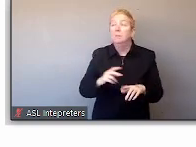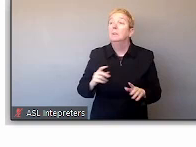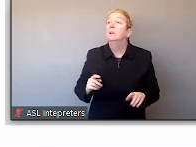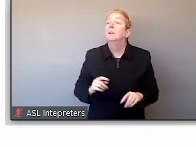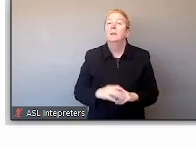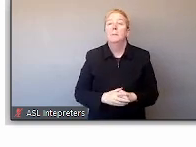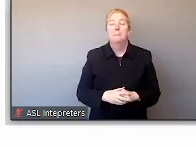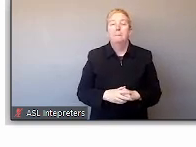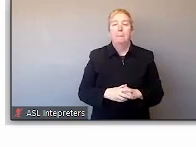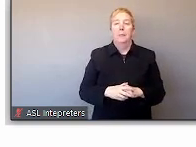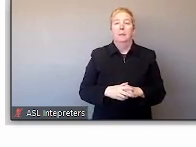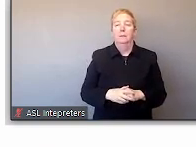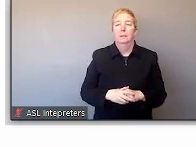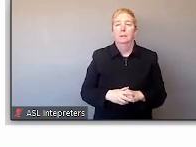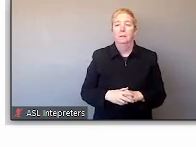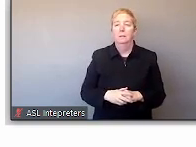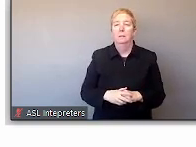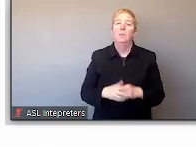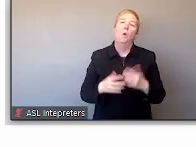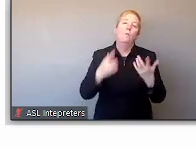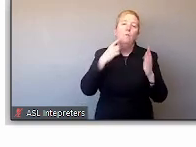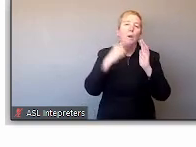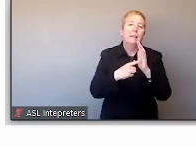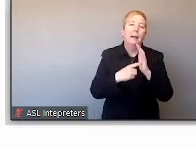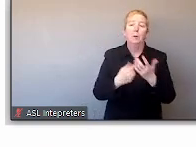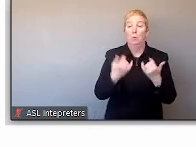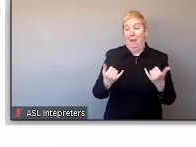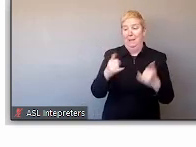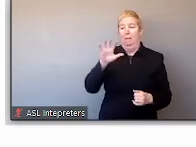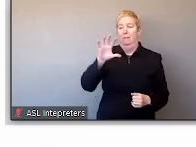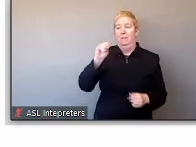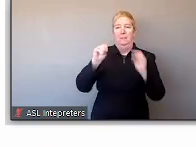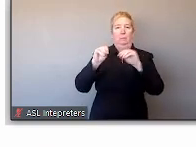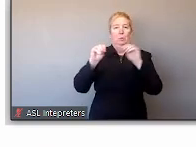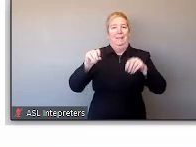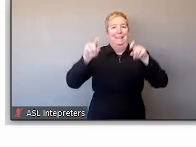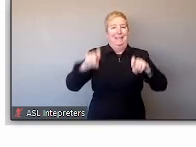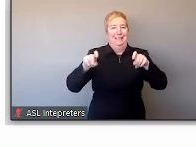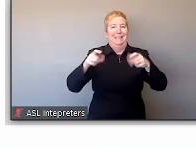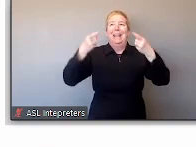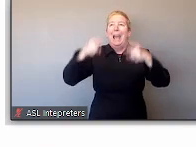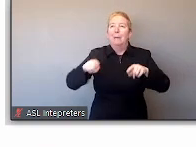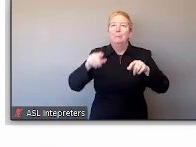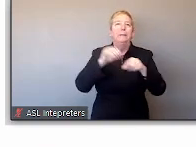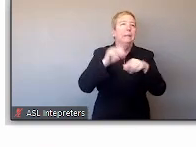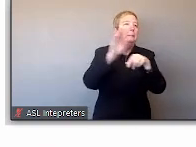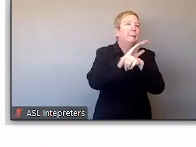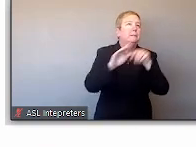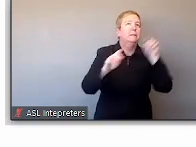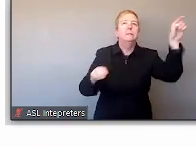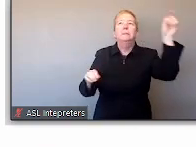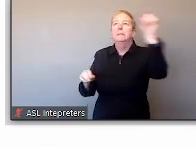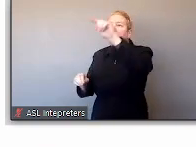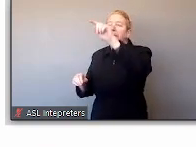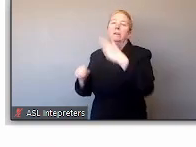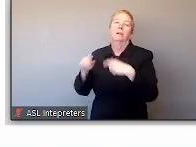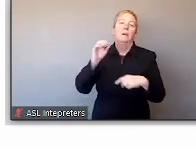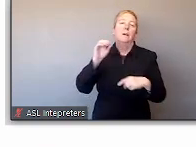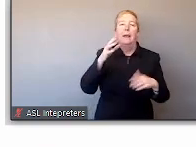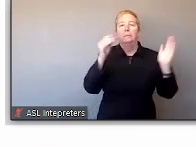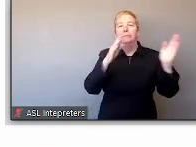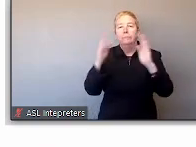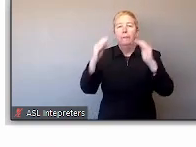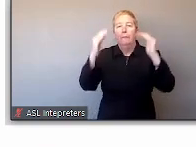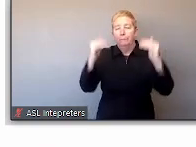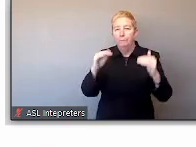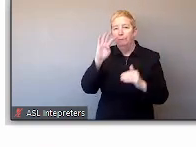right now, we have 50% of the testing done by vendors, 43.5% by providers and pharmacies, DOH still doing a